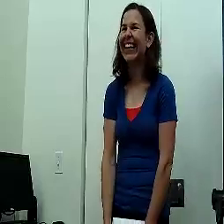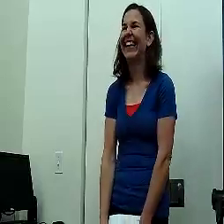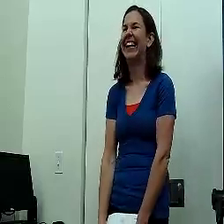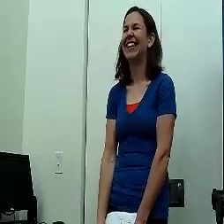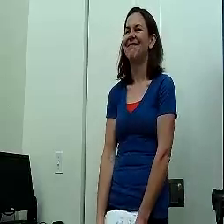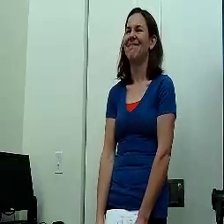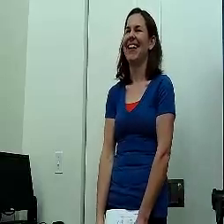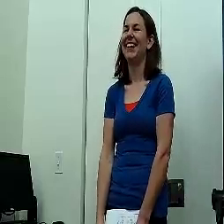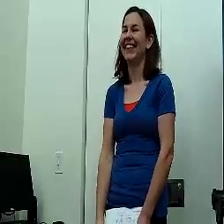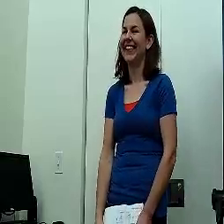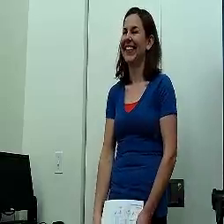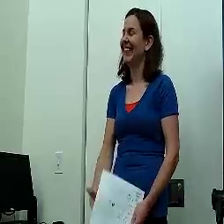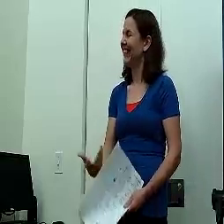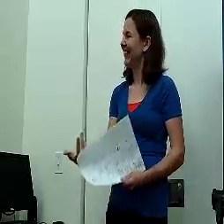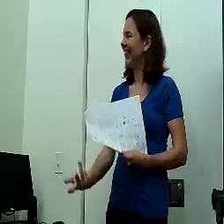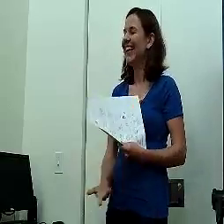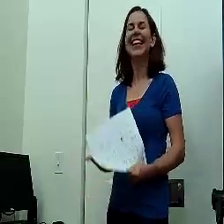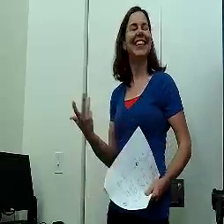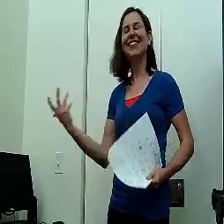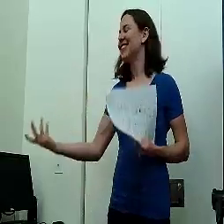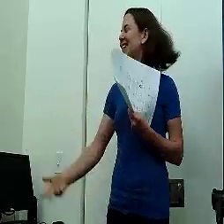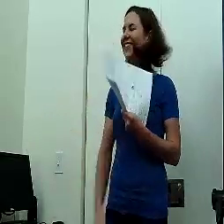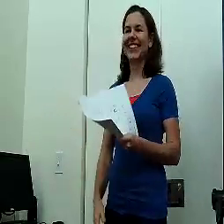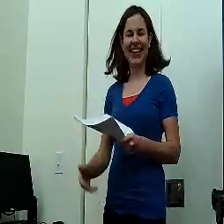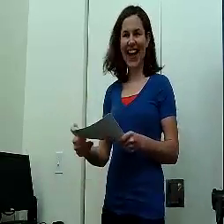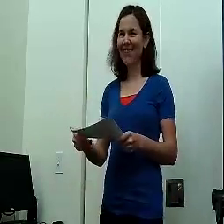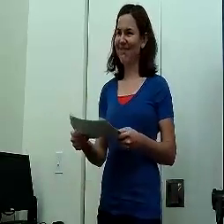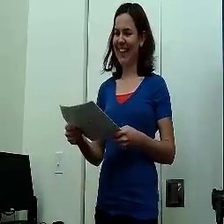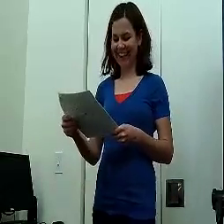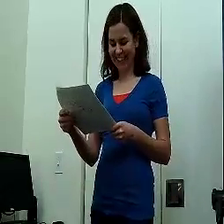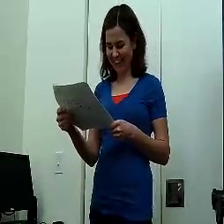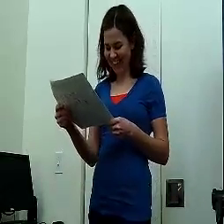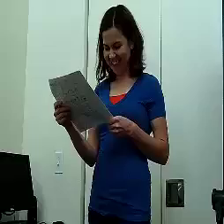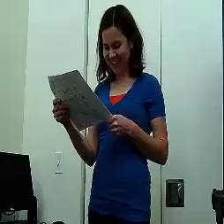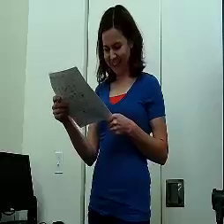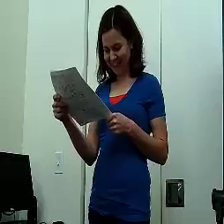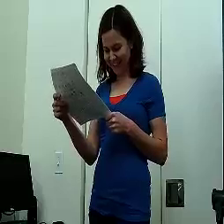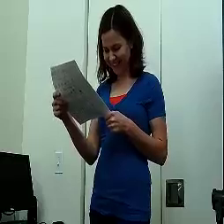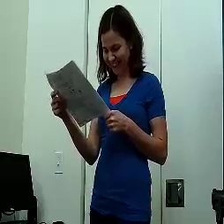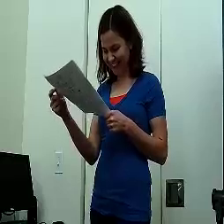food. Yeah. Are so close to food. Yeah, that's true.